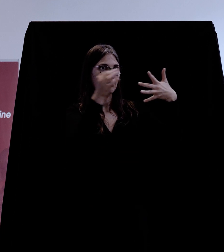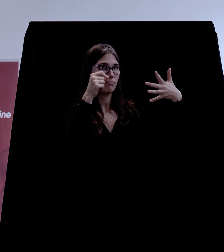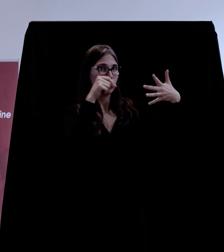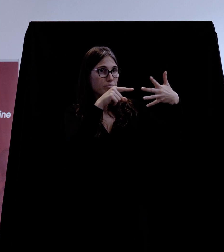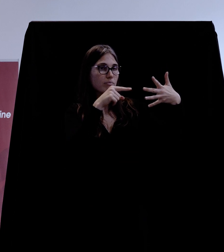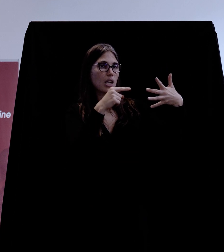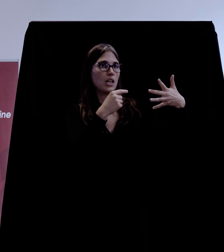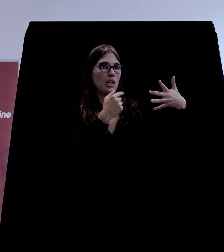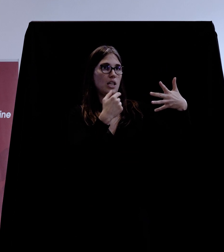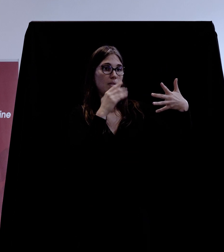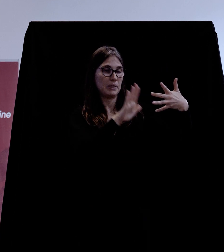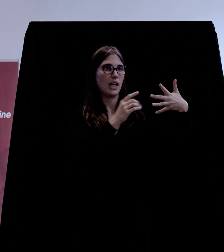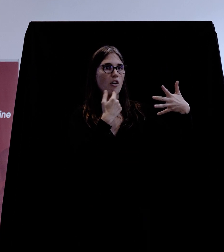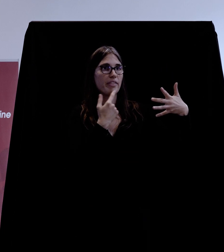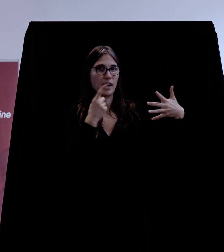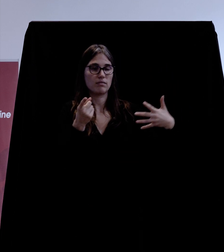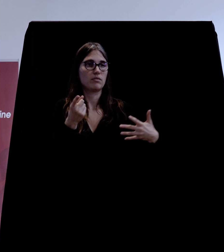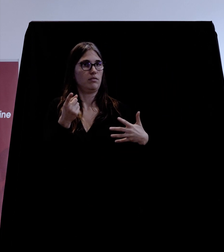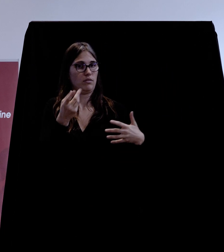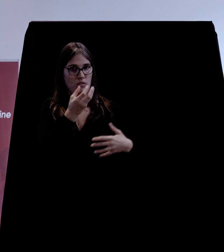all cases it can't be dealt with.